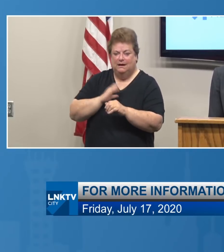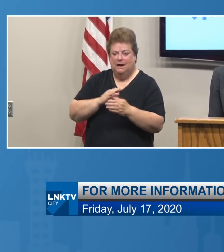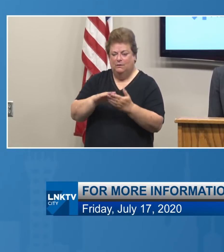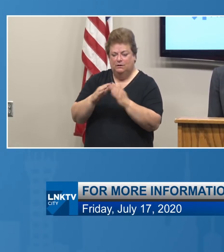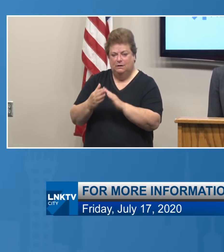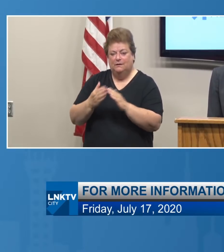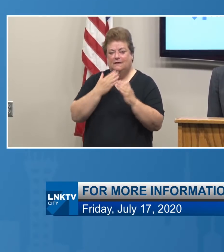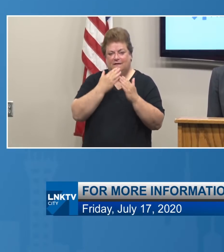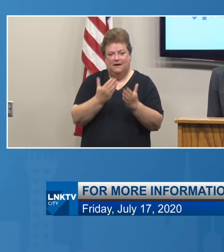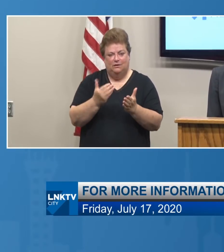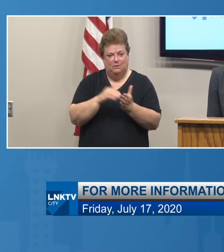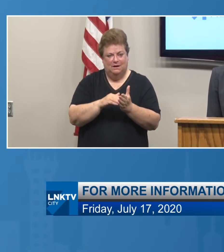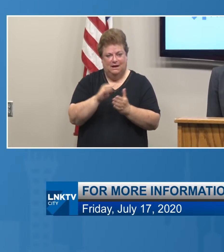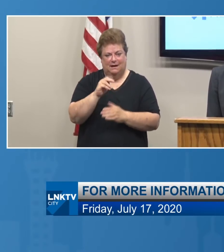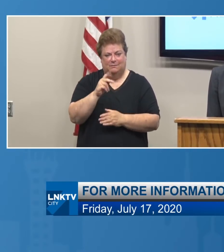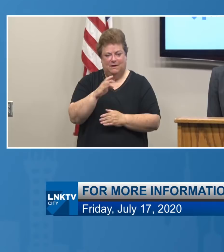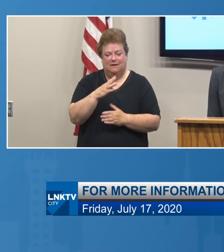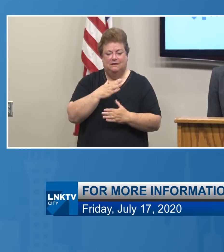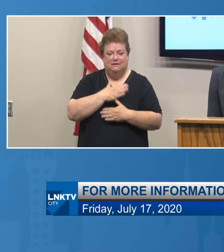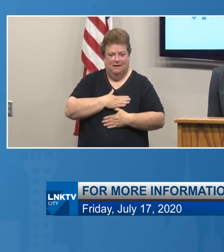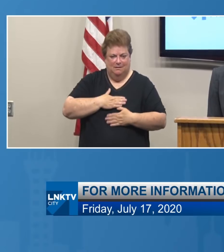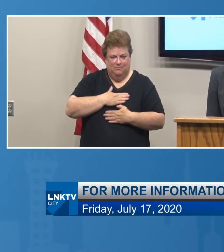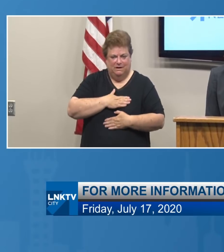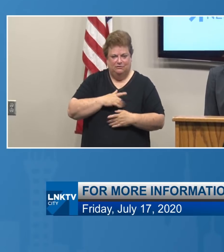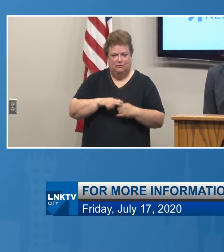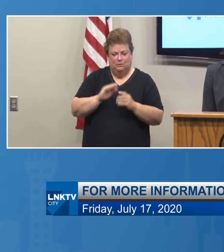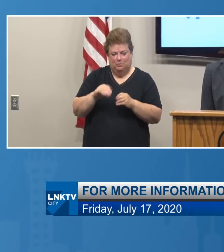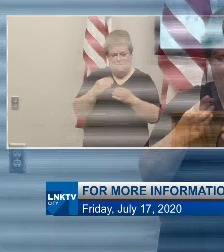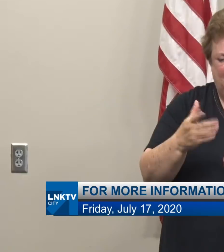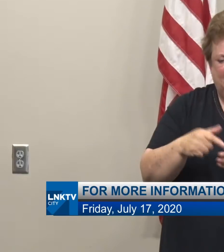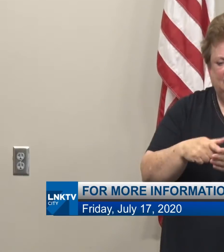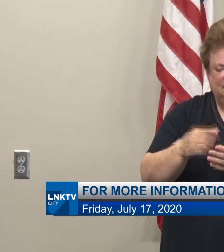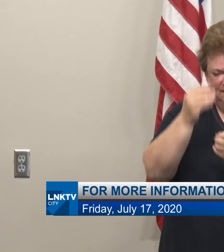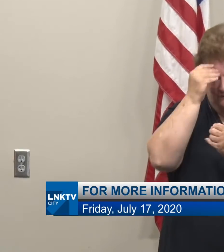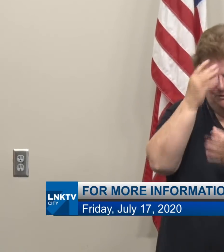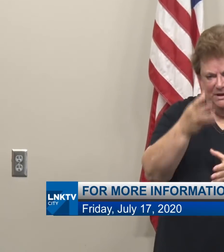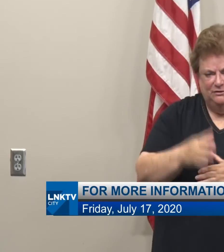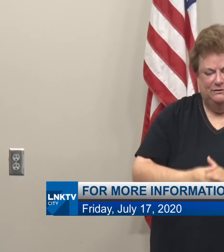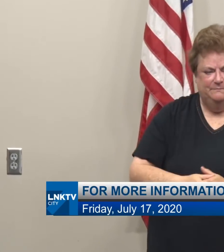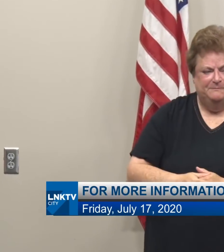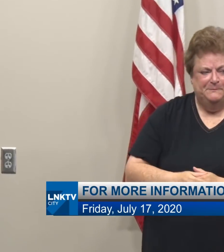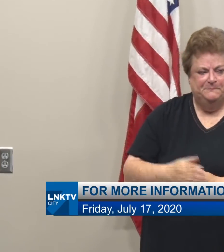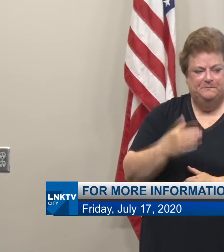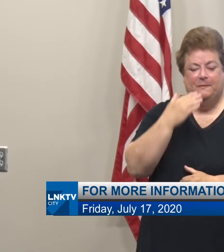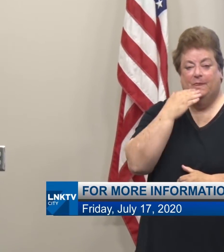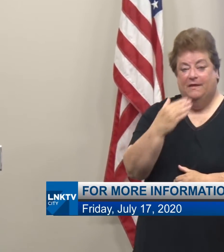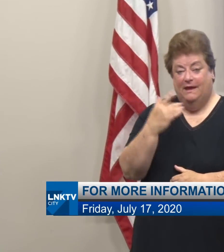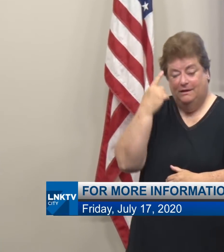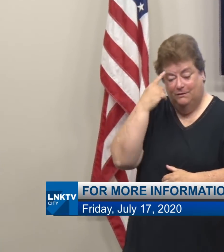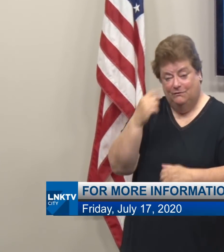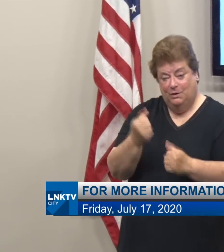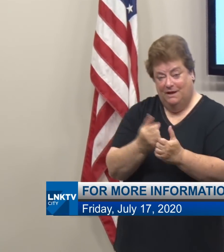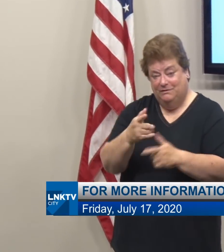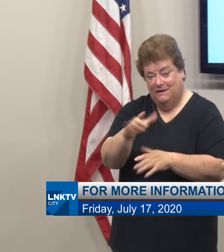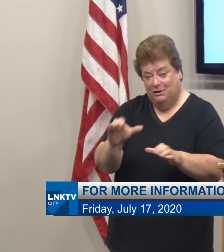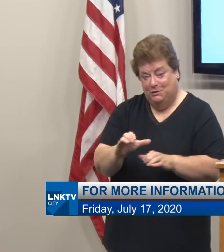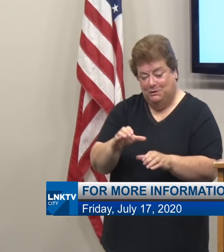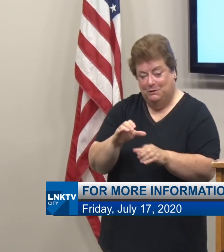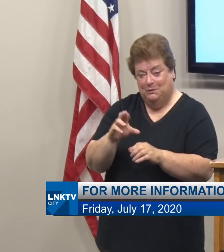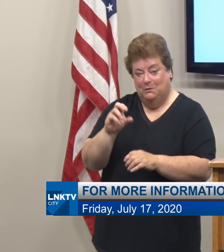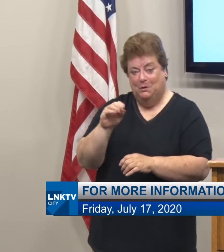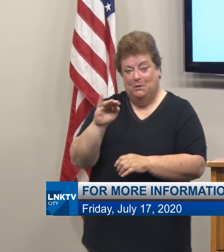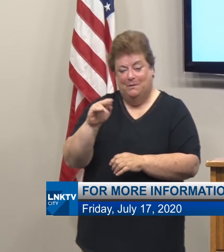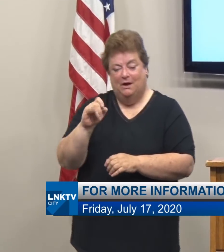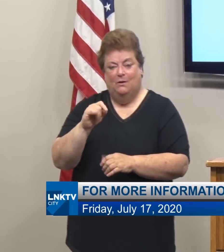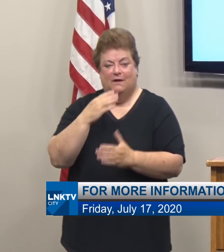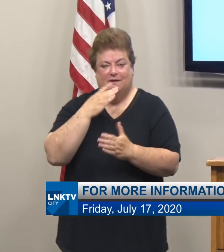you again, Mayor. It's a pleasure providing this information. Thank you so much for everything you do for our community, Romeo,